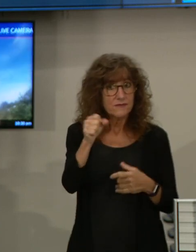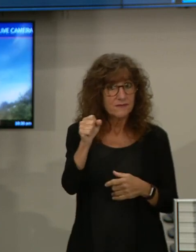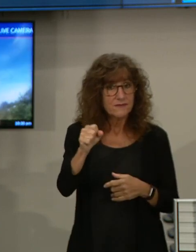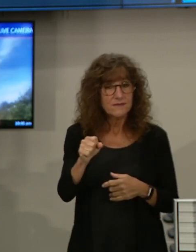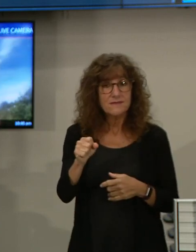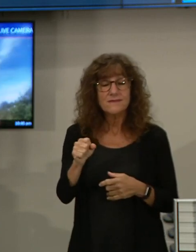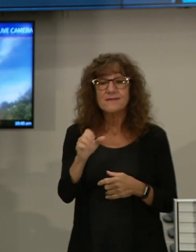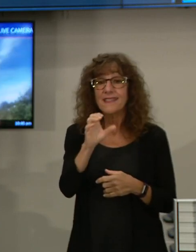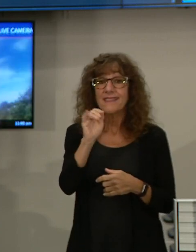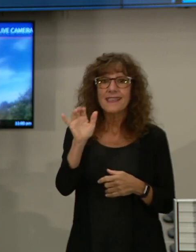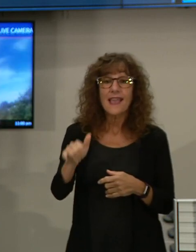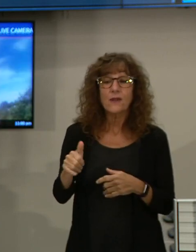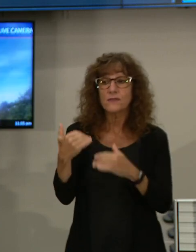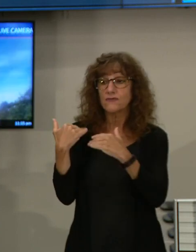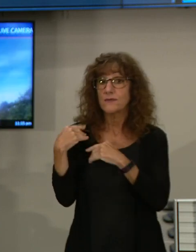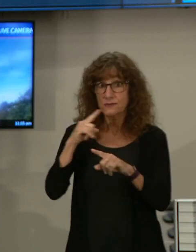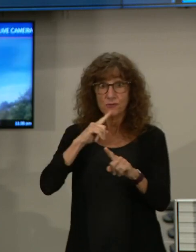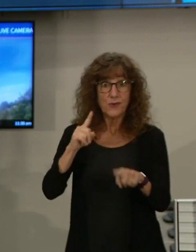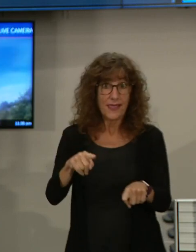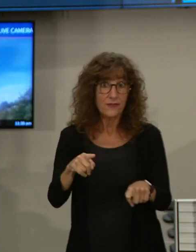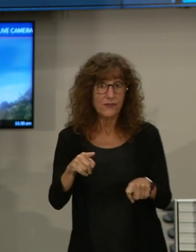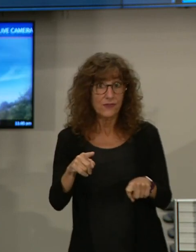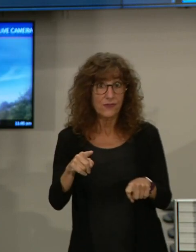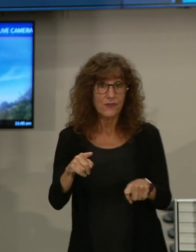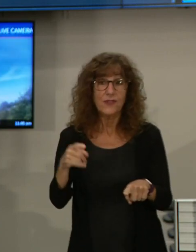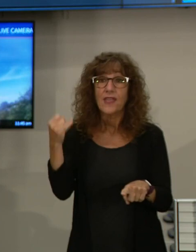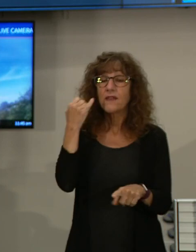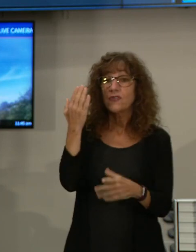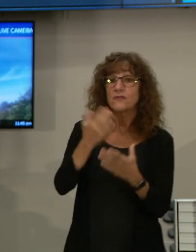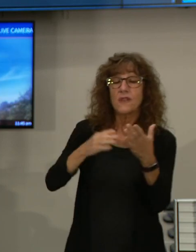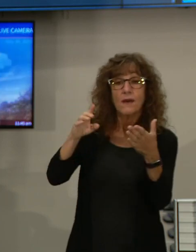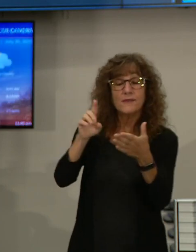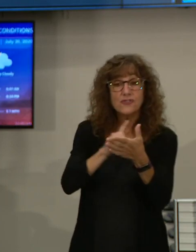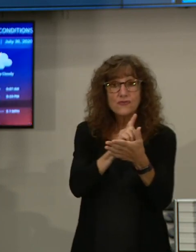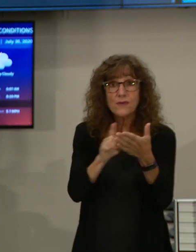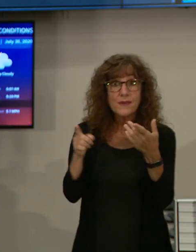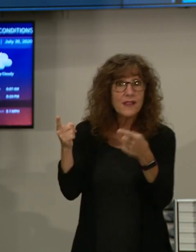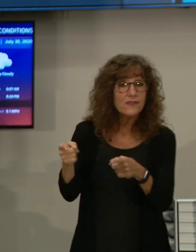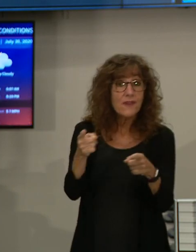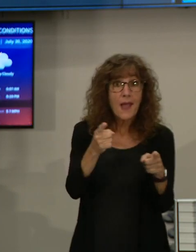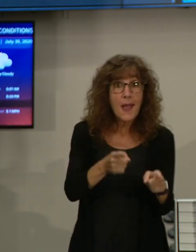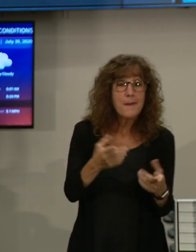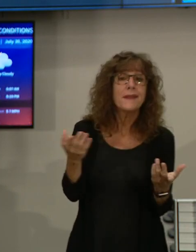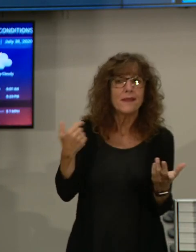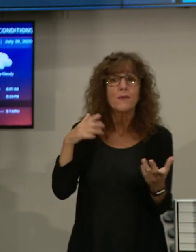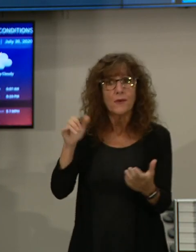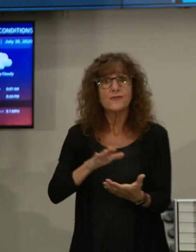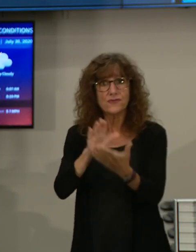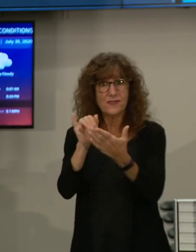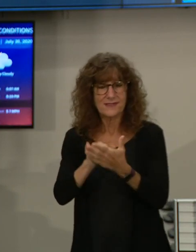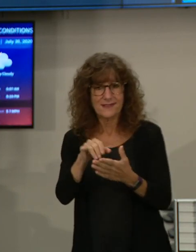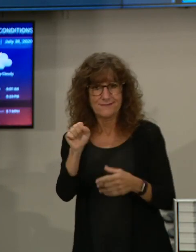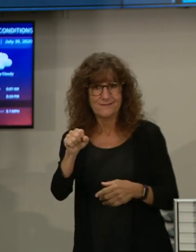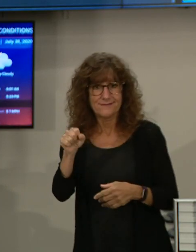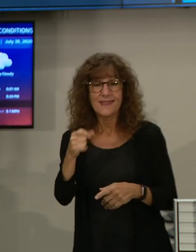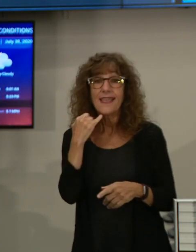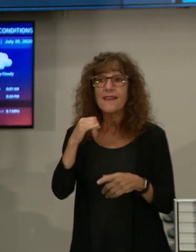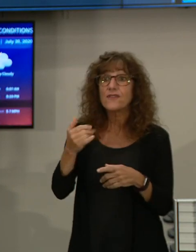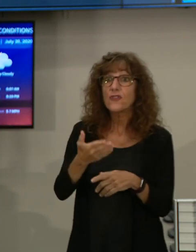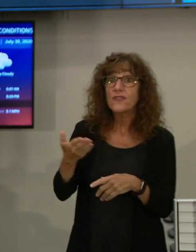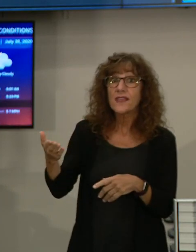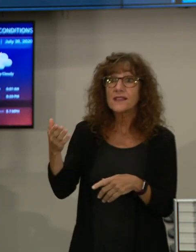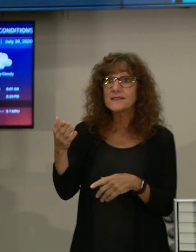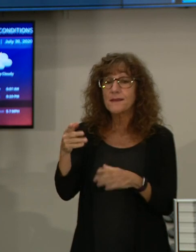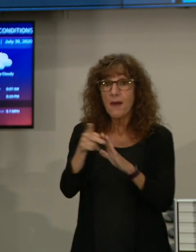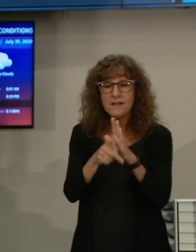county has a responsibility to answer. If there is some discrimination that is occurring, we want to address it. If there are practices that need to